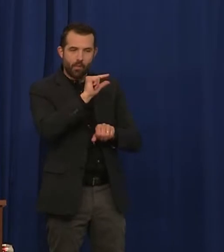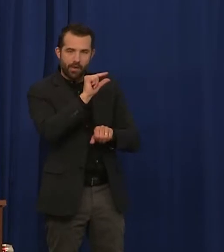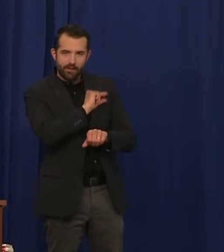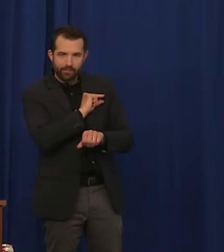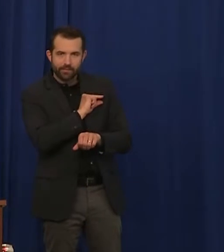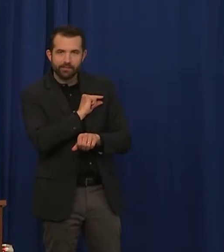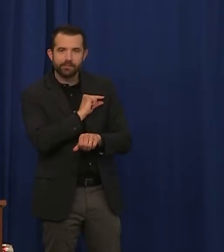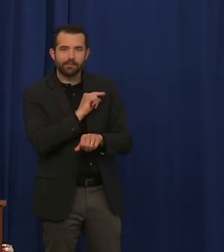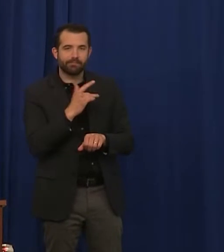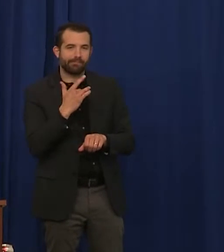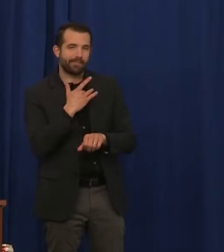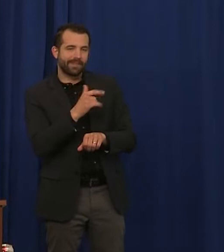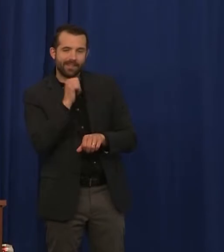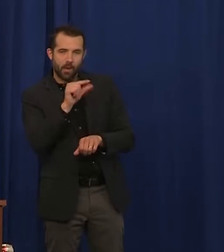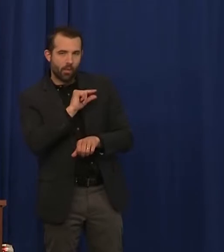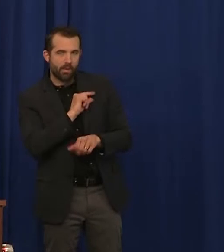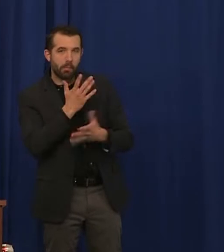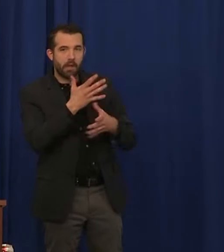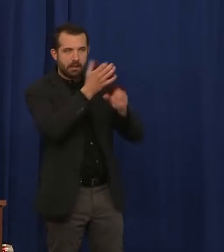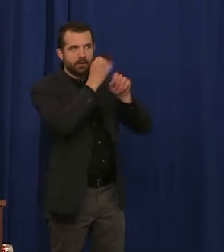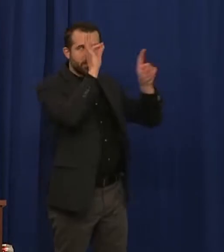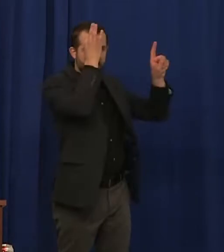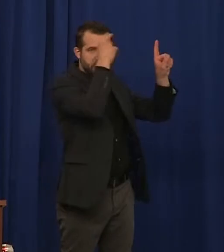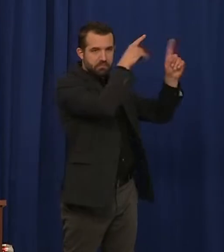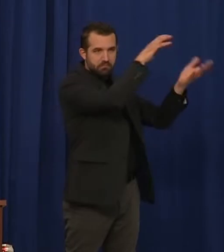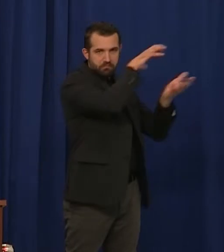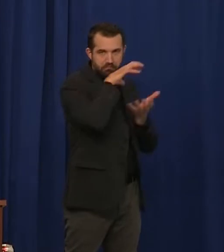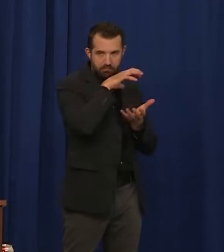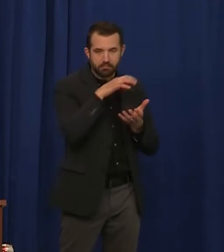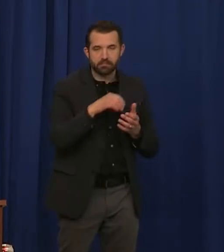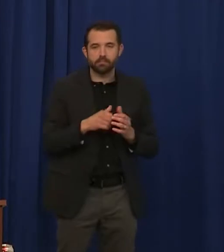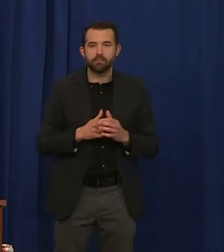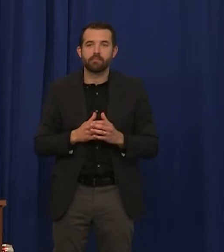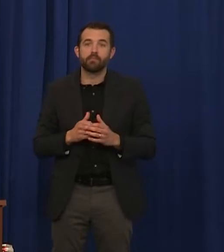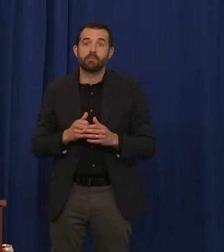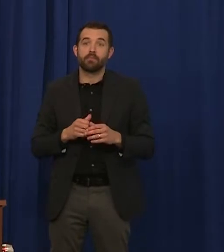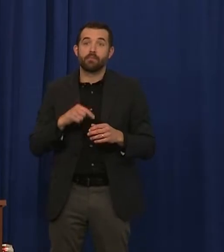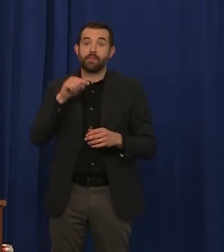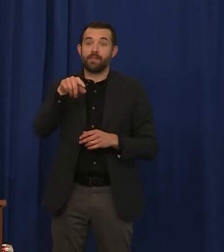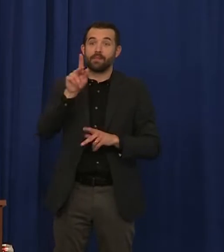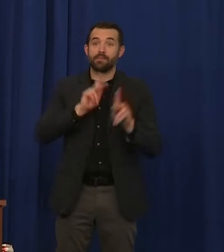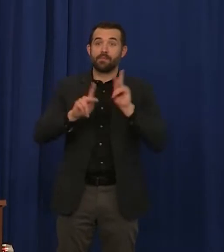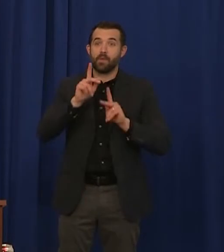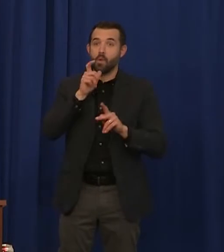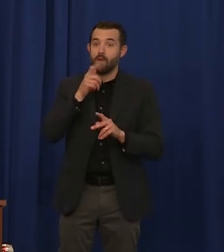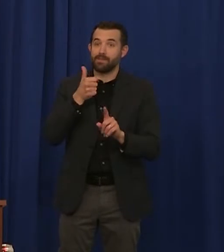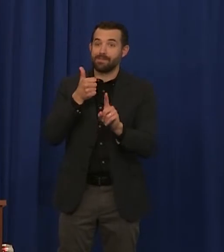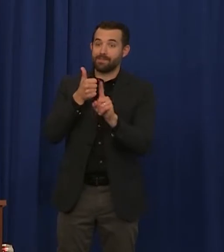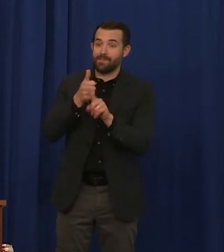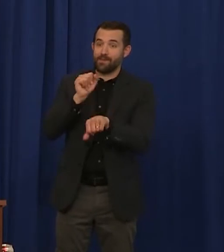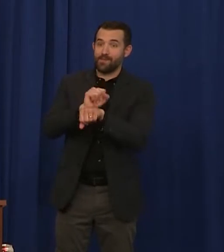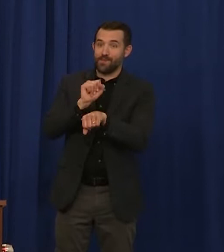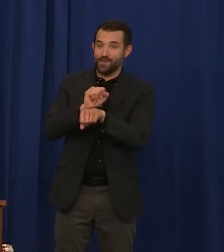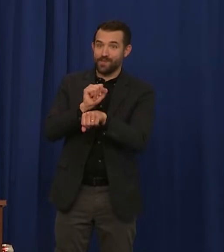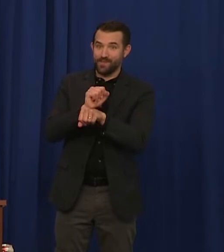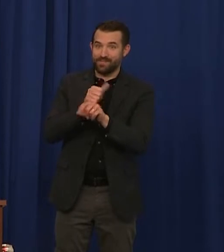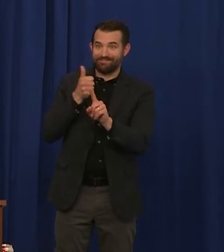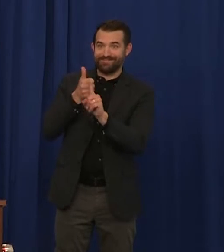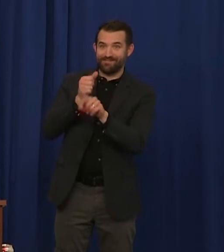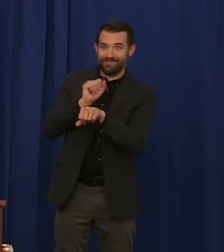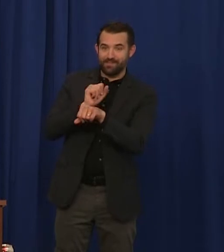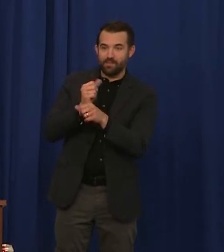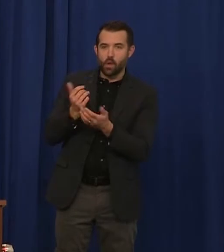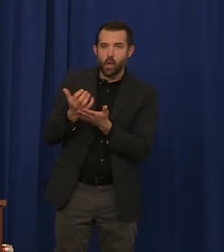The Pandemic Unemployment Insurance Program will include people who are self-employed and people who didn't earn enough in